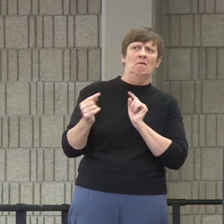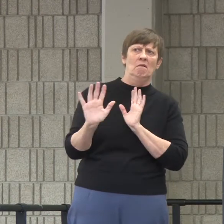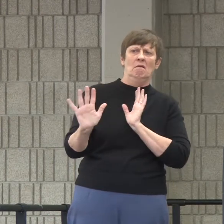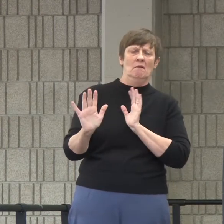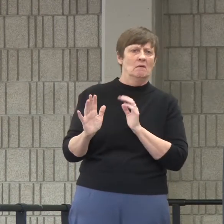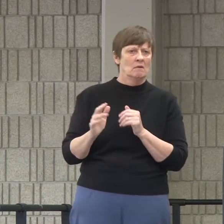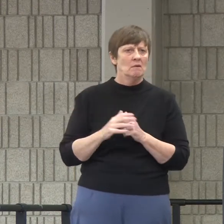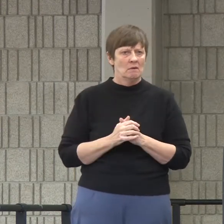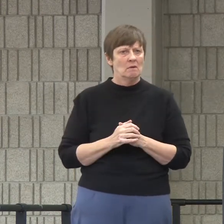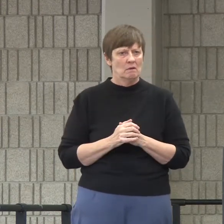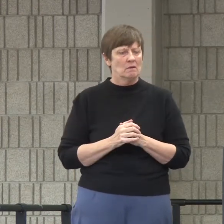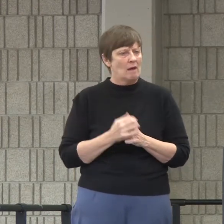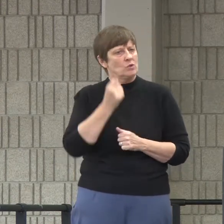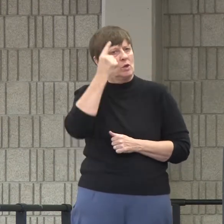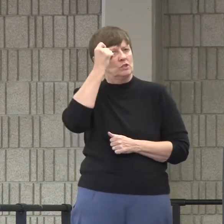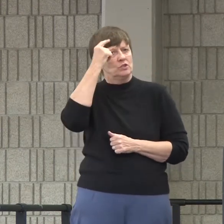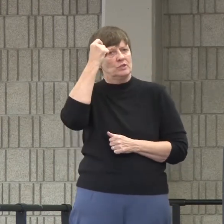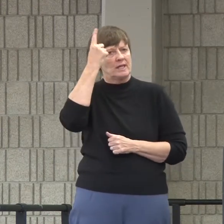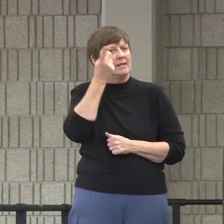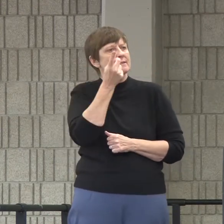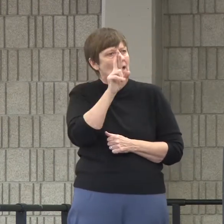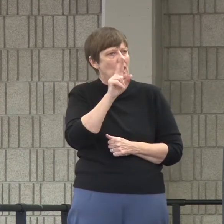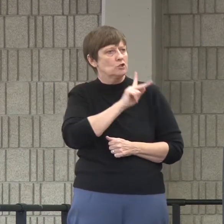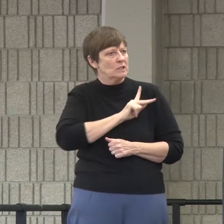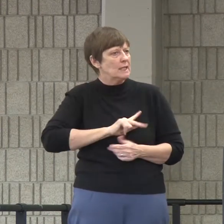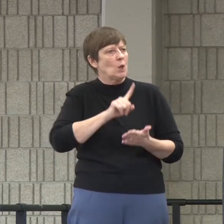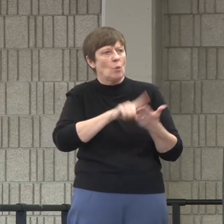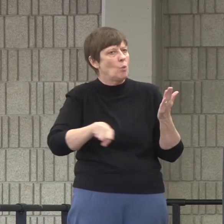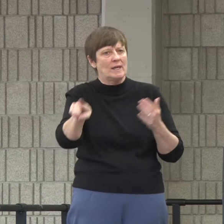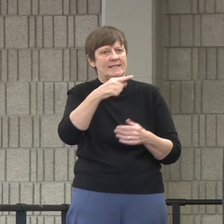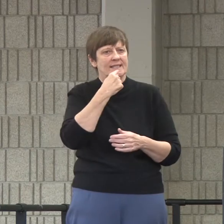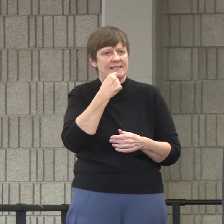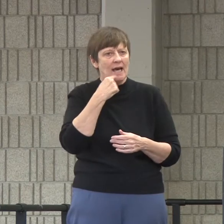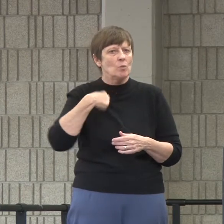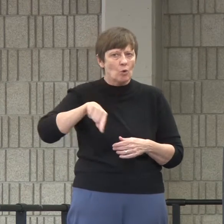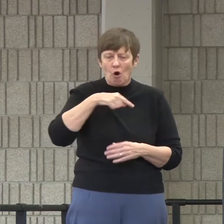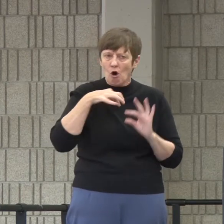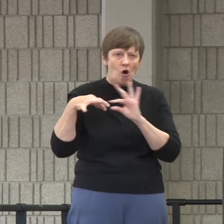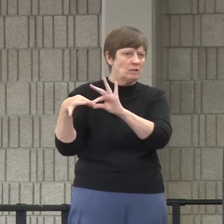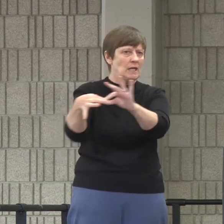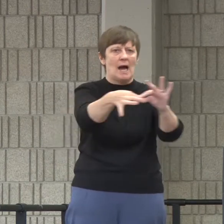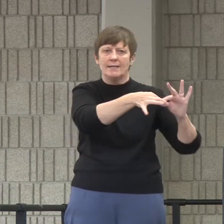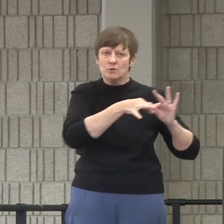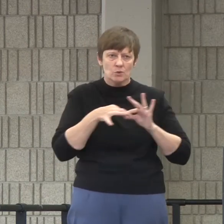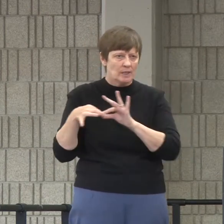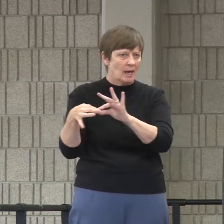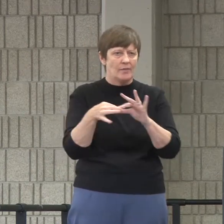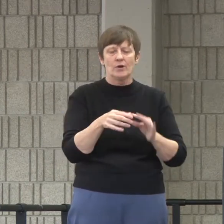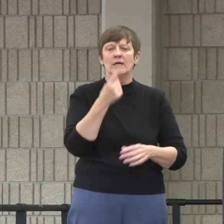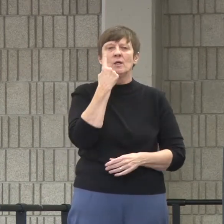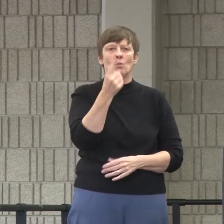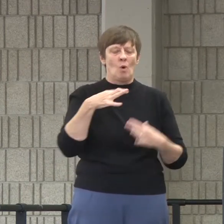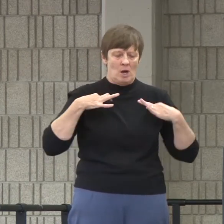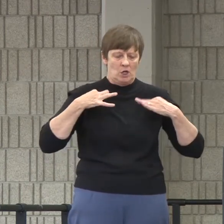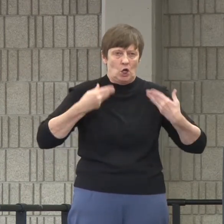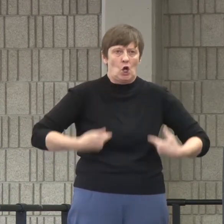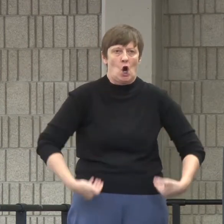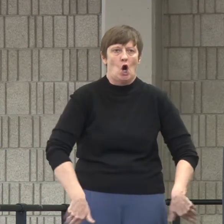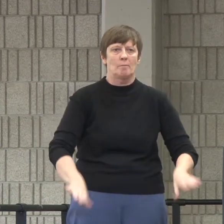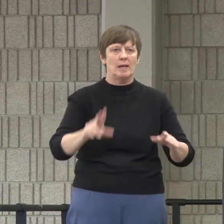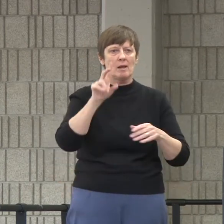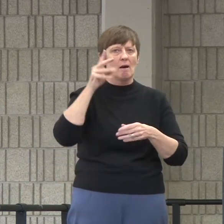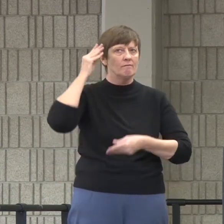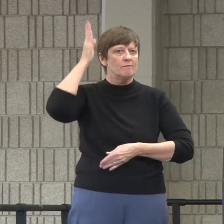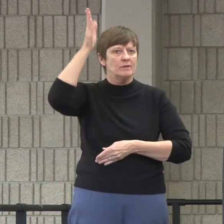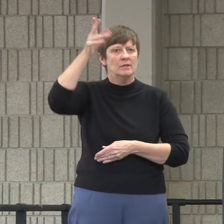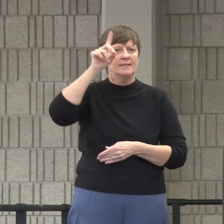We must understand what Dr. King said, that we are all tied together in a single garment of destiny, caught